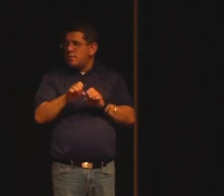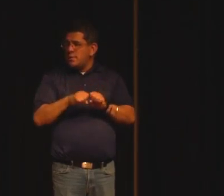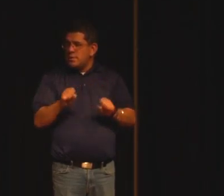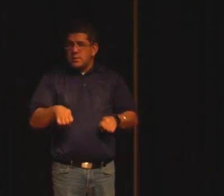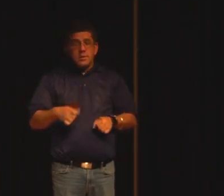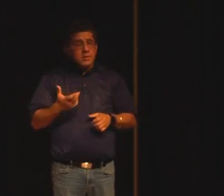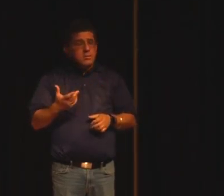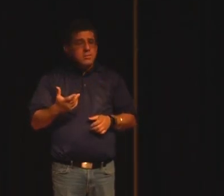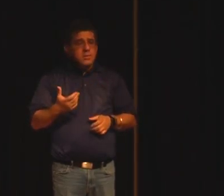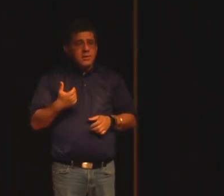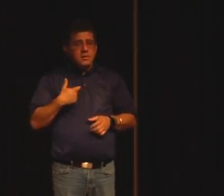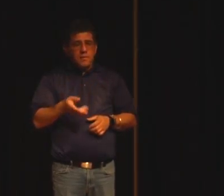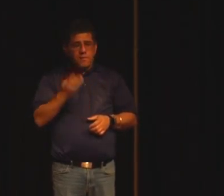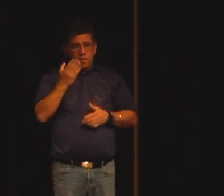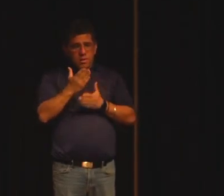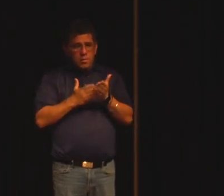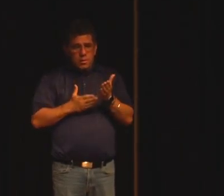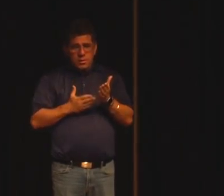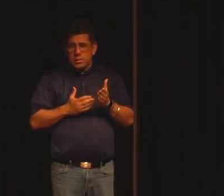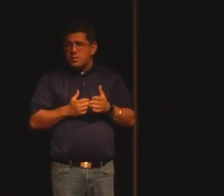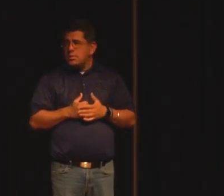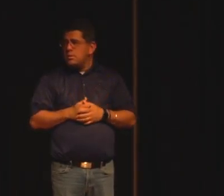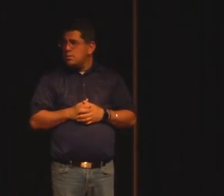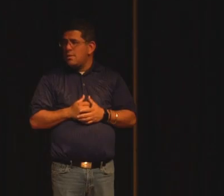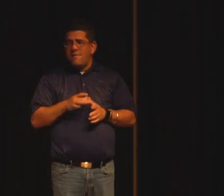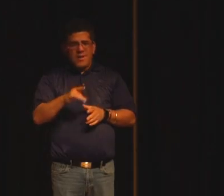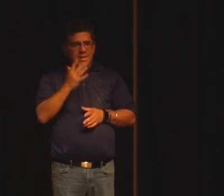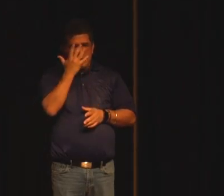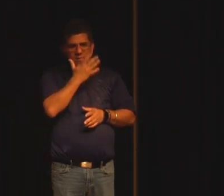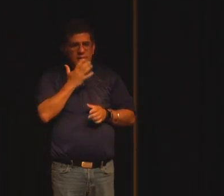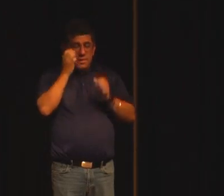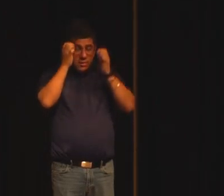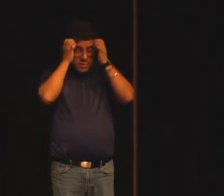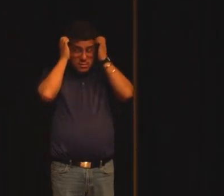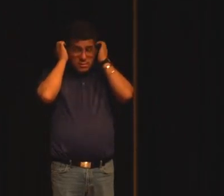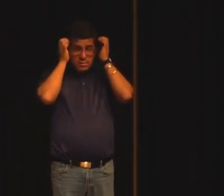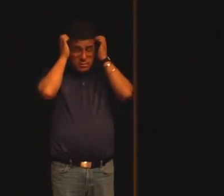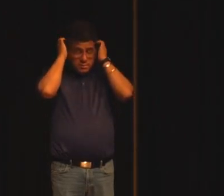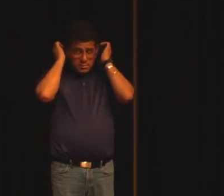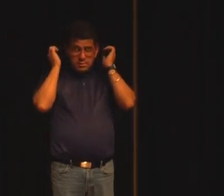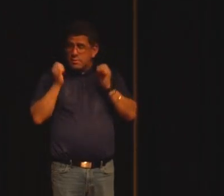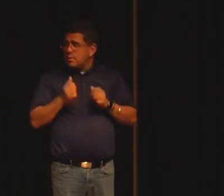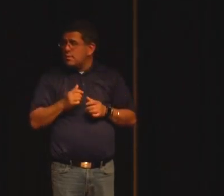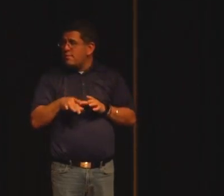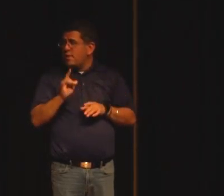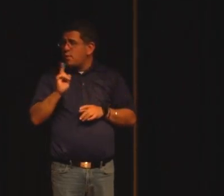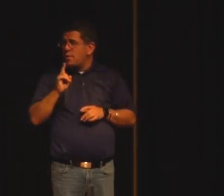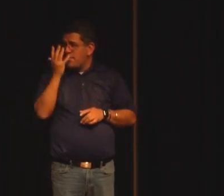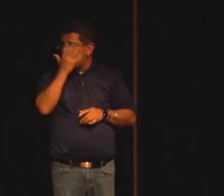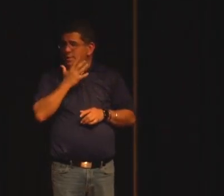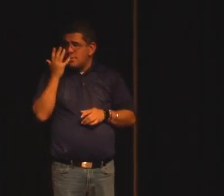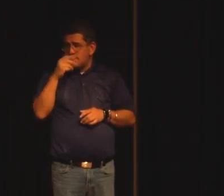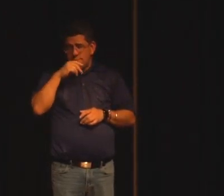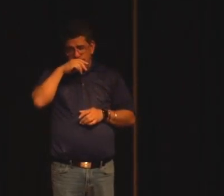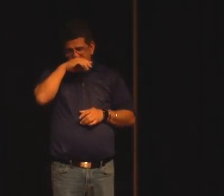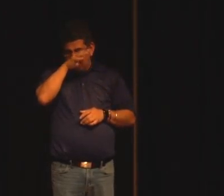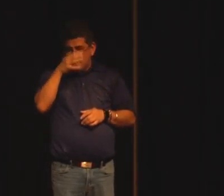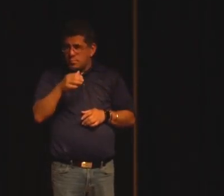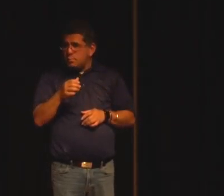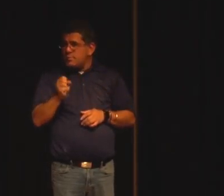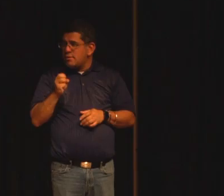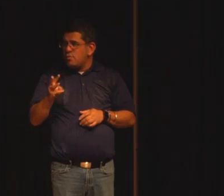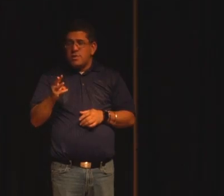It basically has four components. You find the face. You take an image. You find where the face is. So there are little pieces of software called